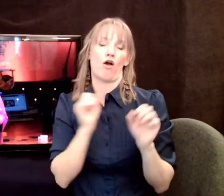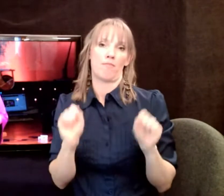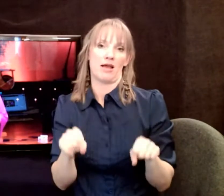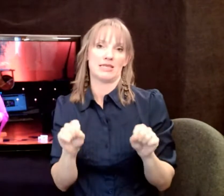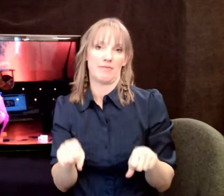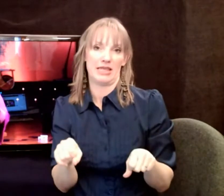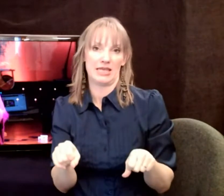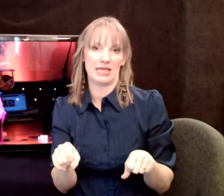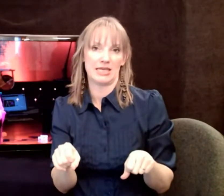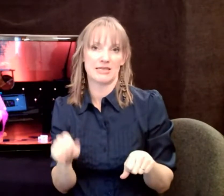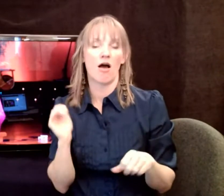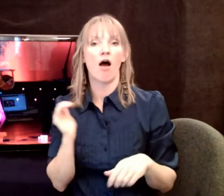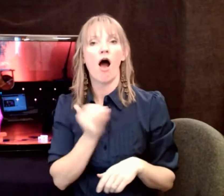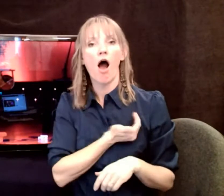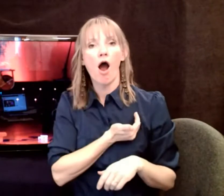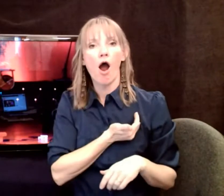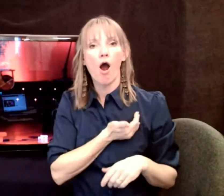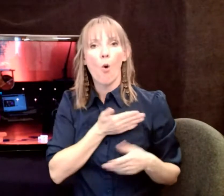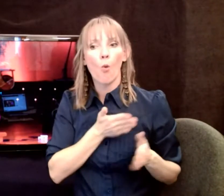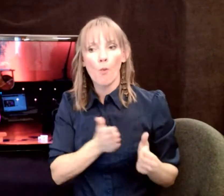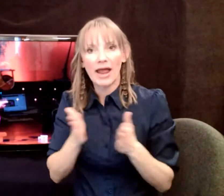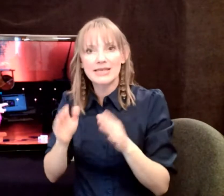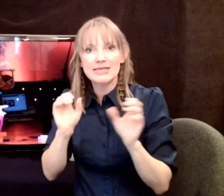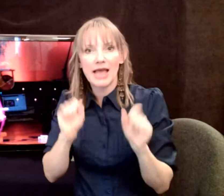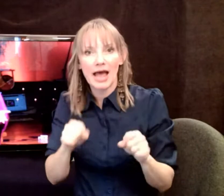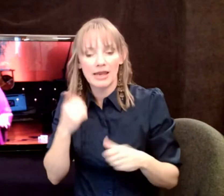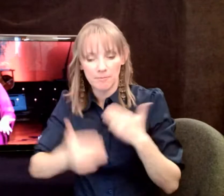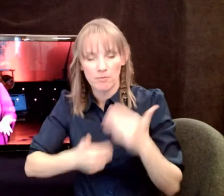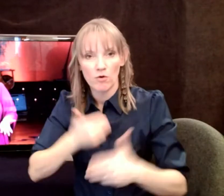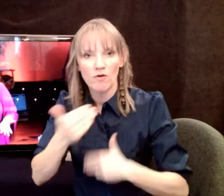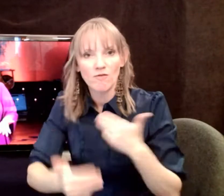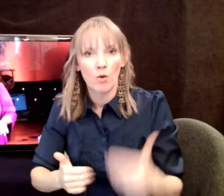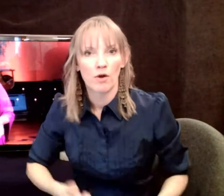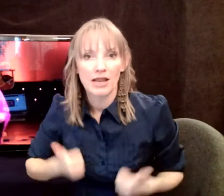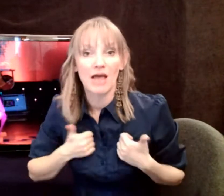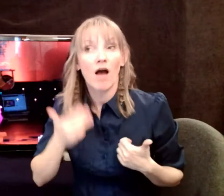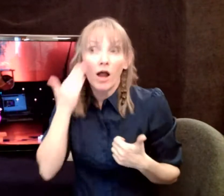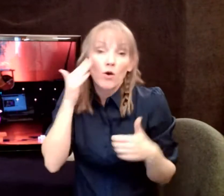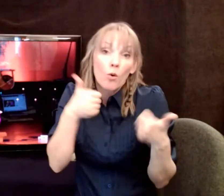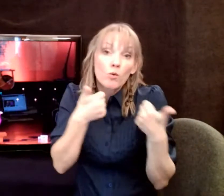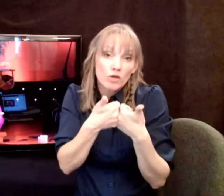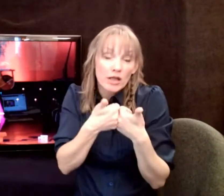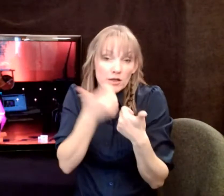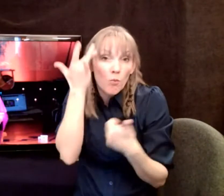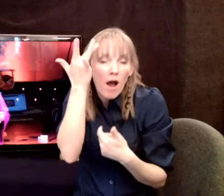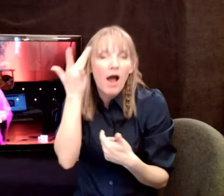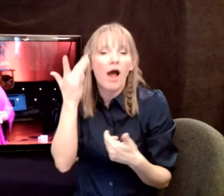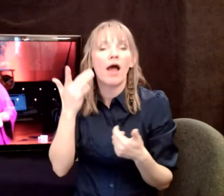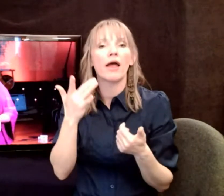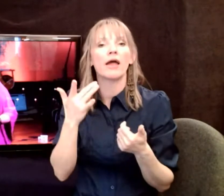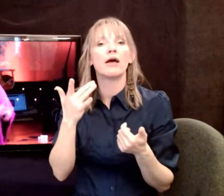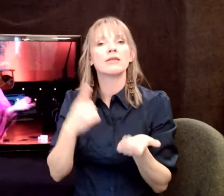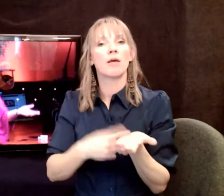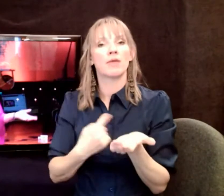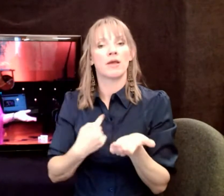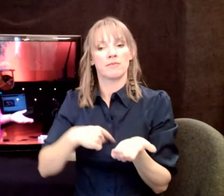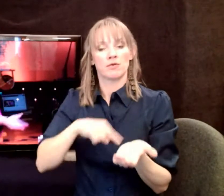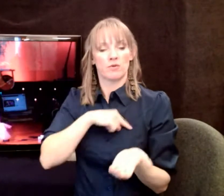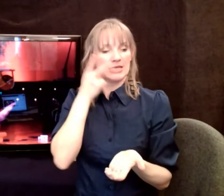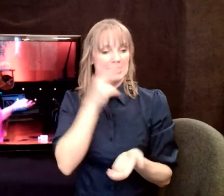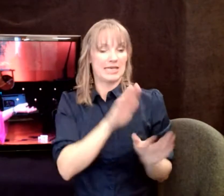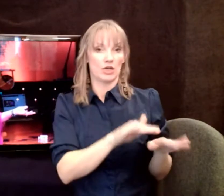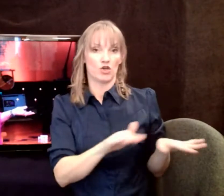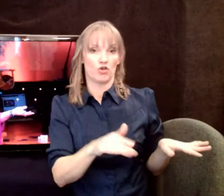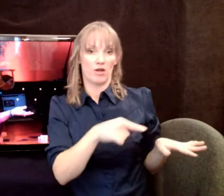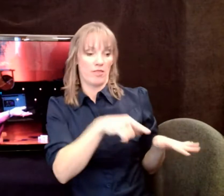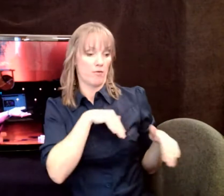possible ways in which we can move forward in this life. And I know that this can be challenging because we see, for example, children who are born